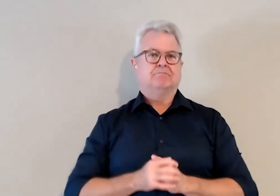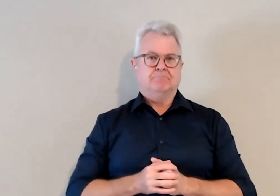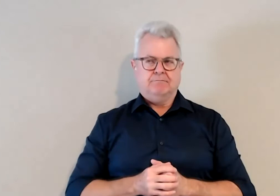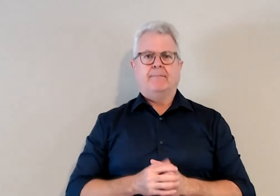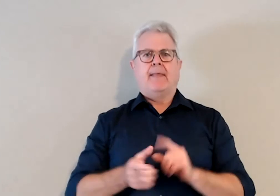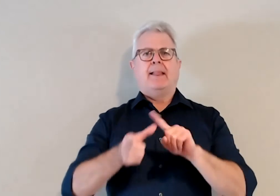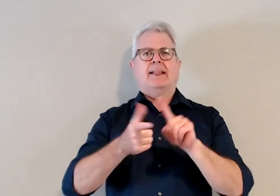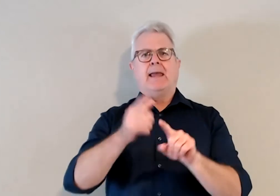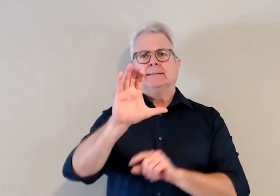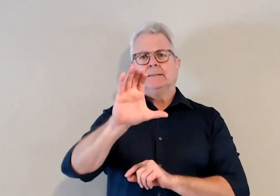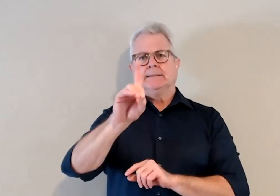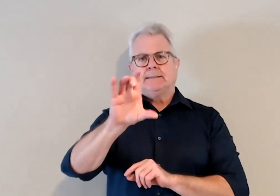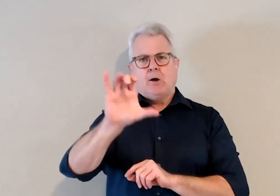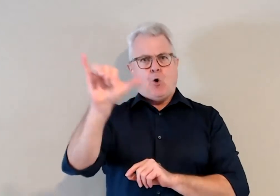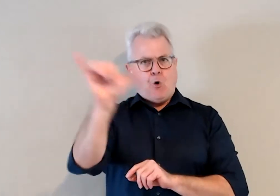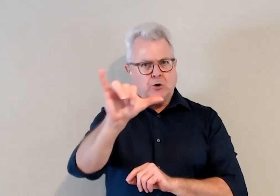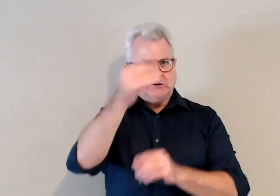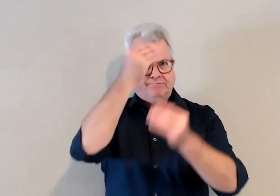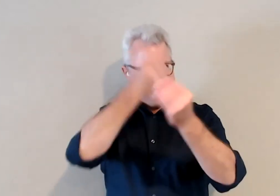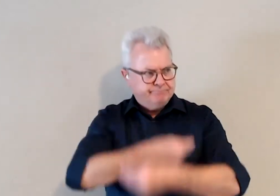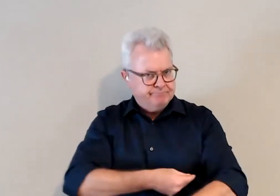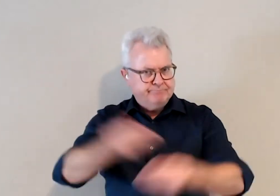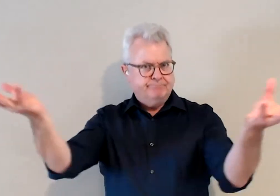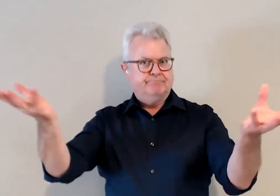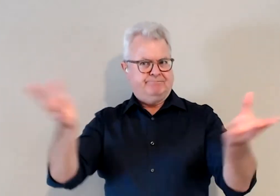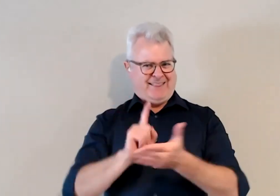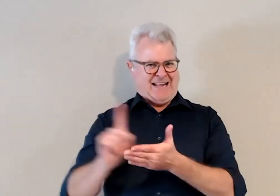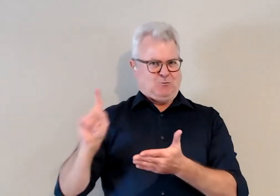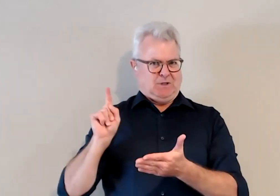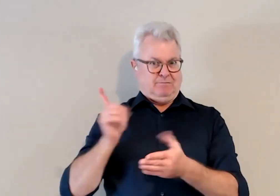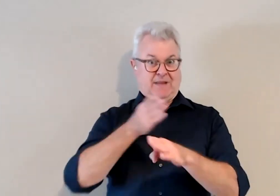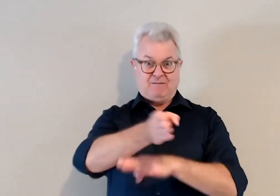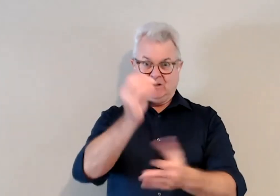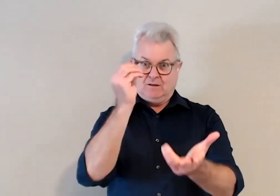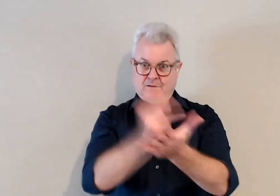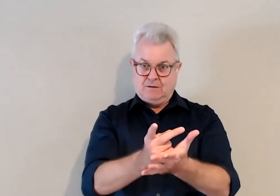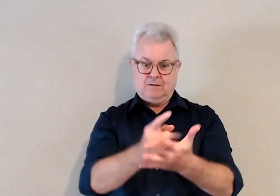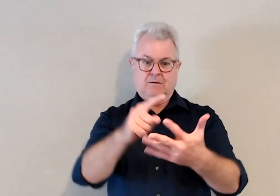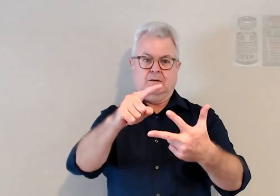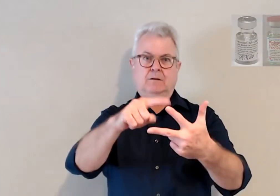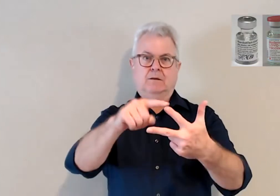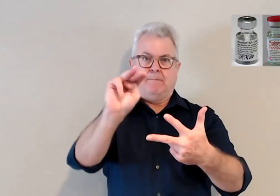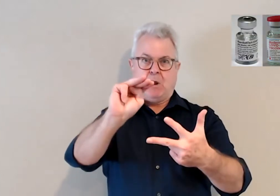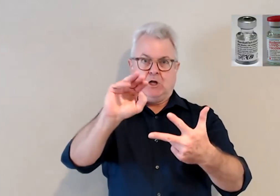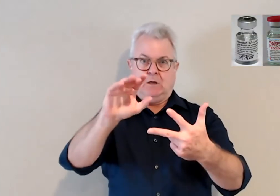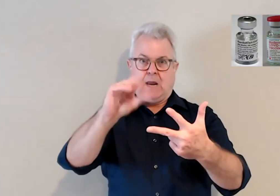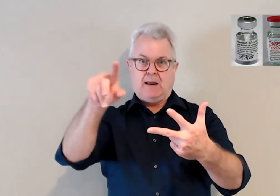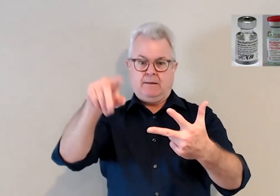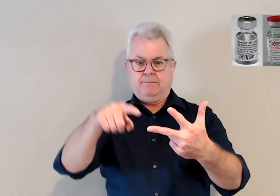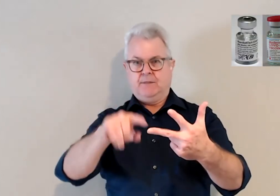settings. They would be eligible to get the shot as well. The CDC has also informed, as of last week, that they gave the approval for